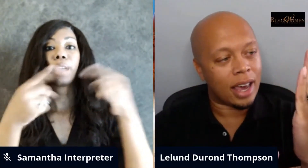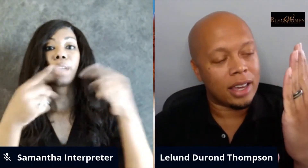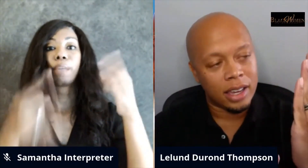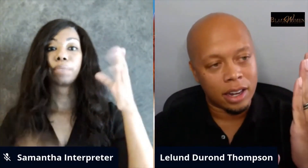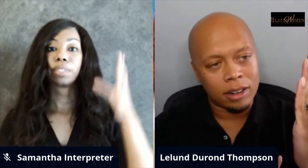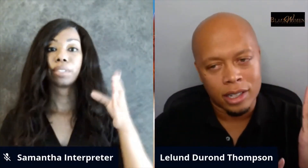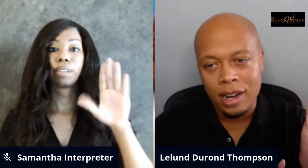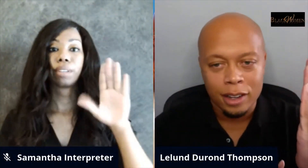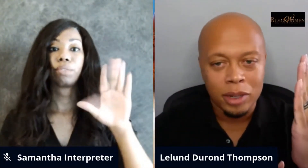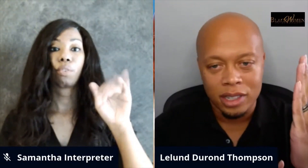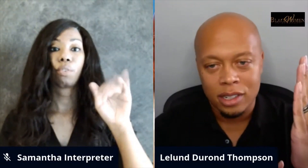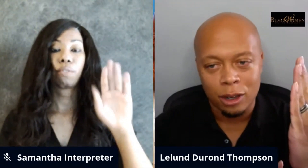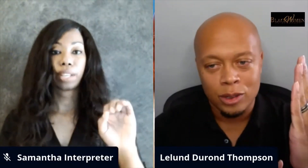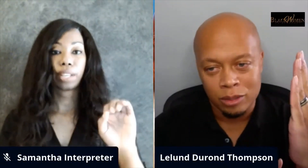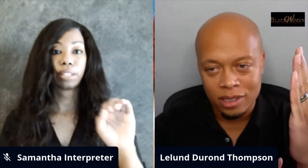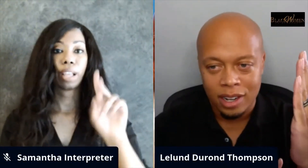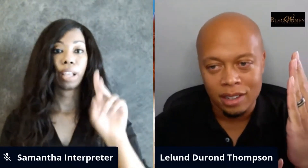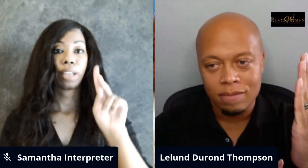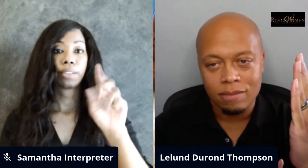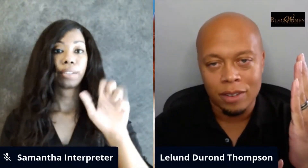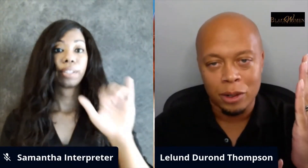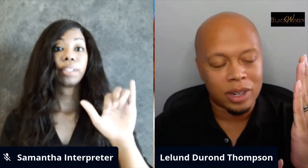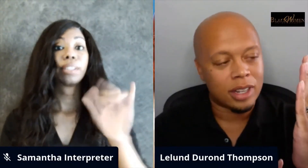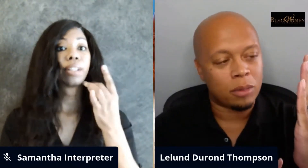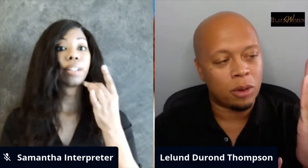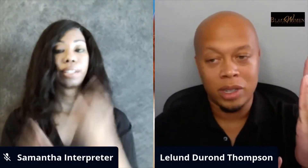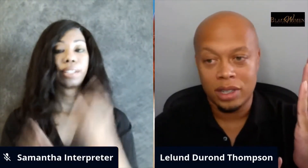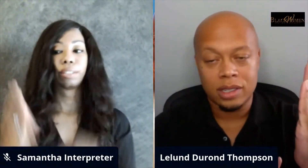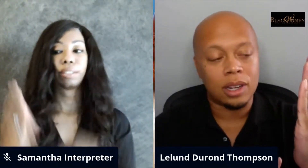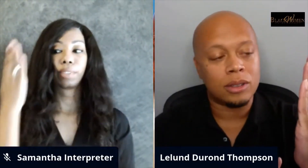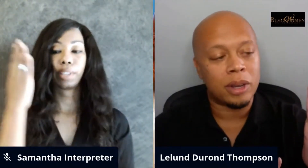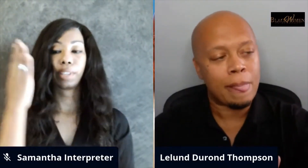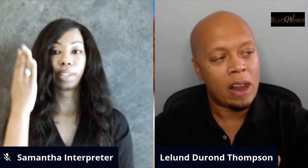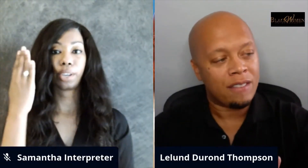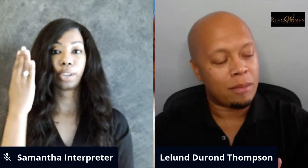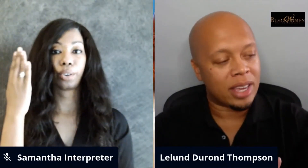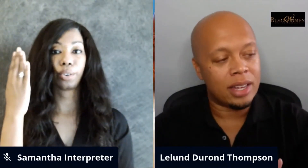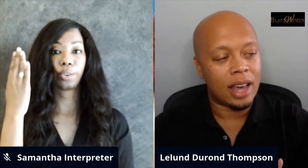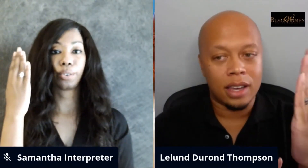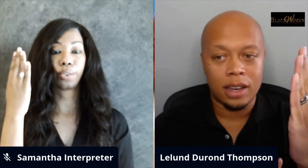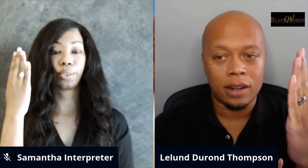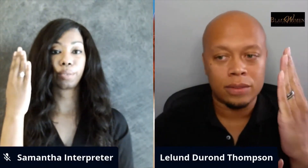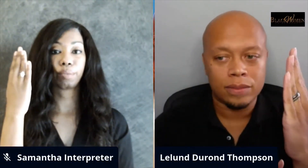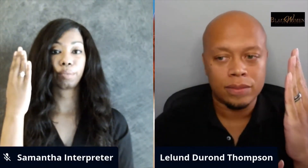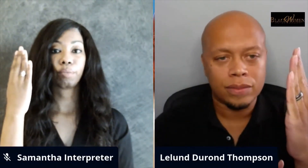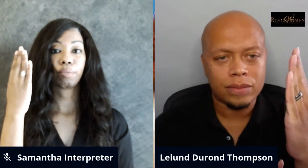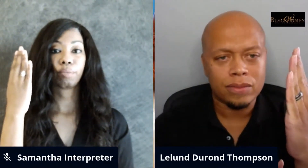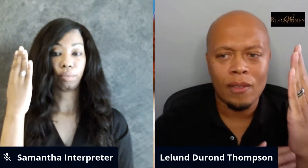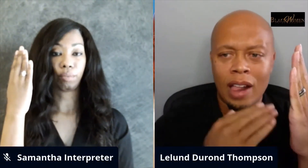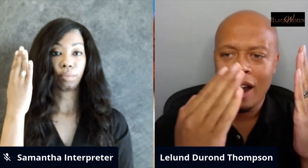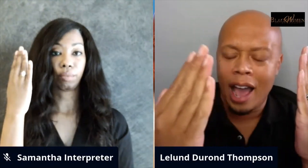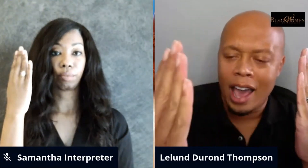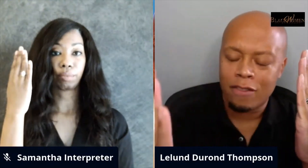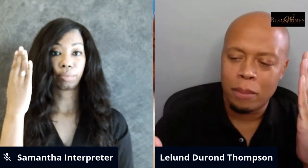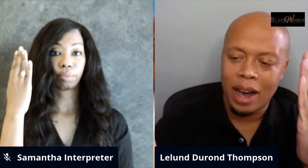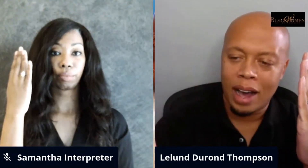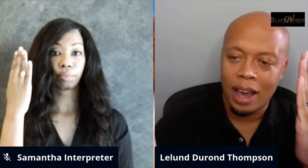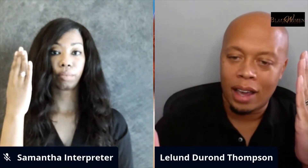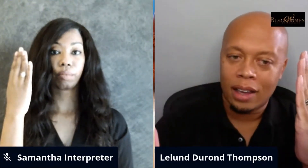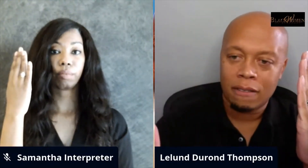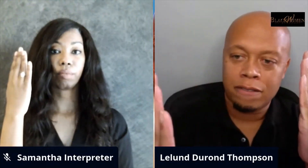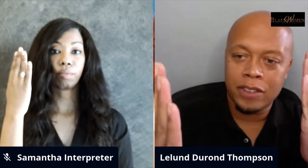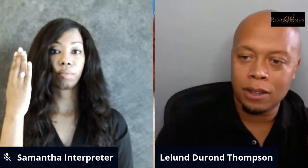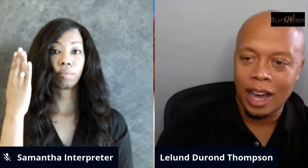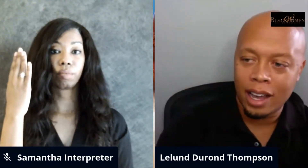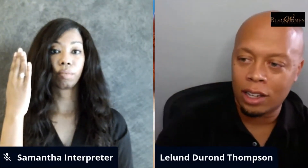key light here, it's not going to be this close. So I'm just kind of giving you an example. It won't be this close, but I have my key light here. I have